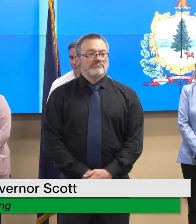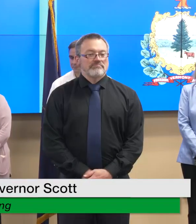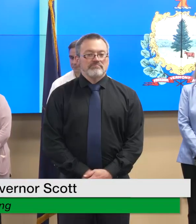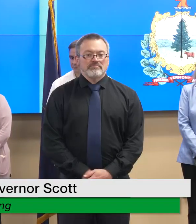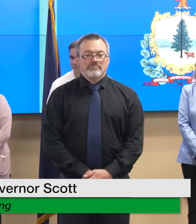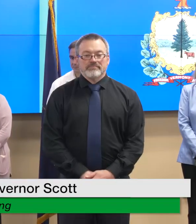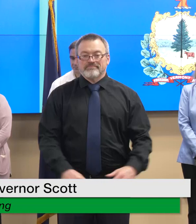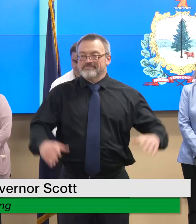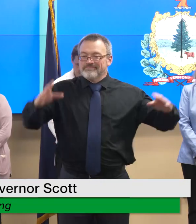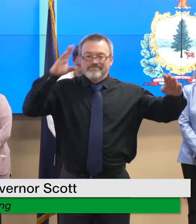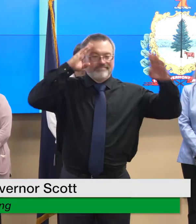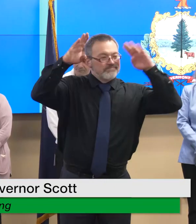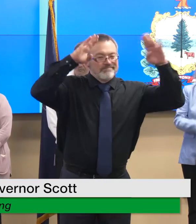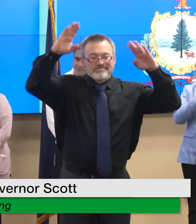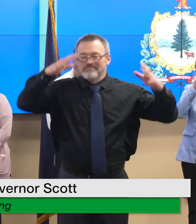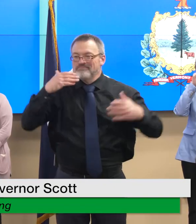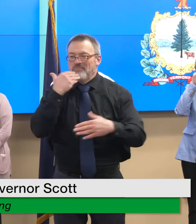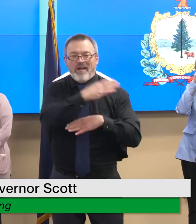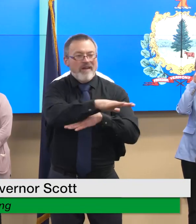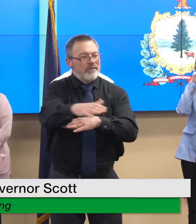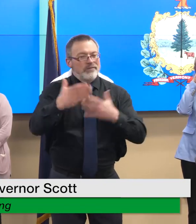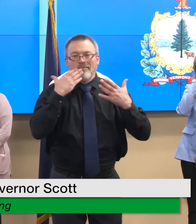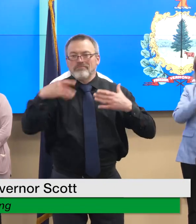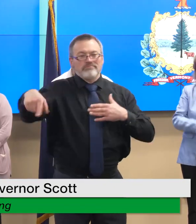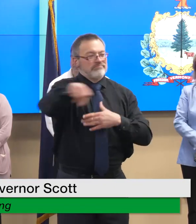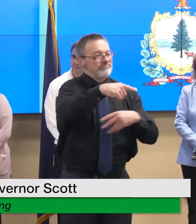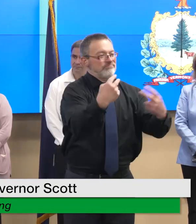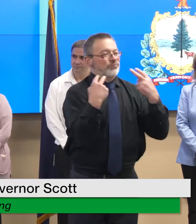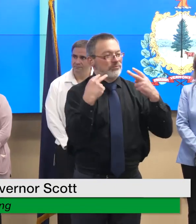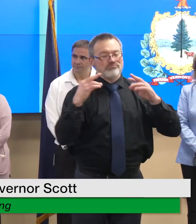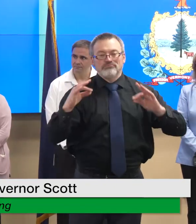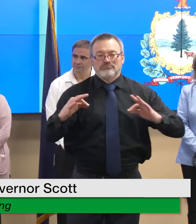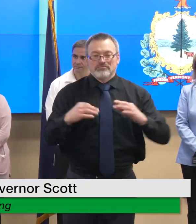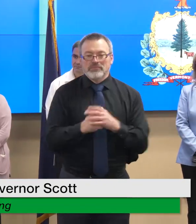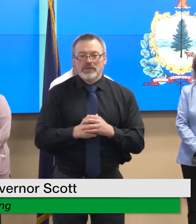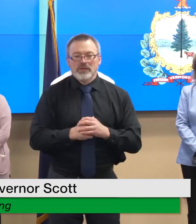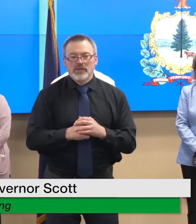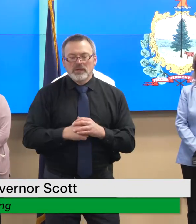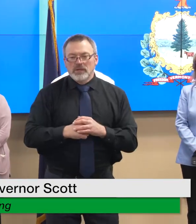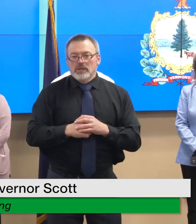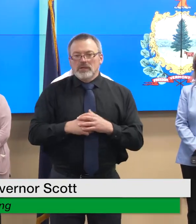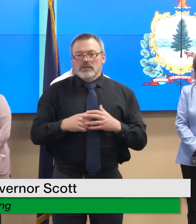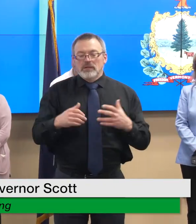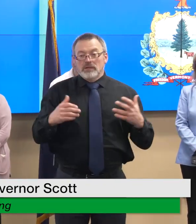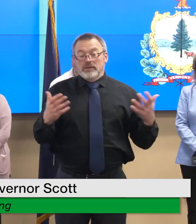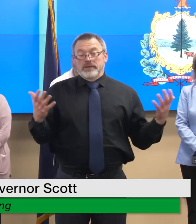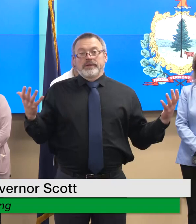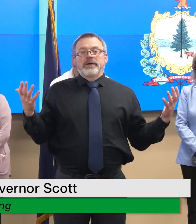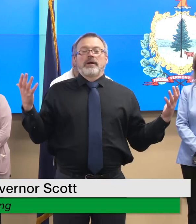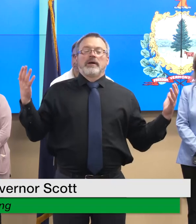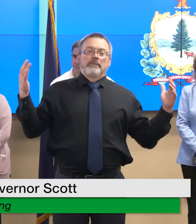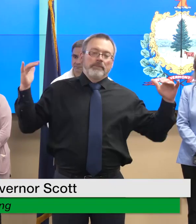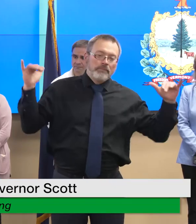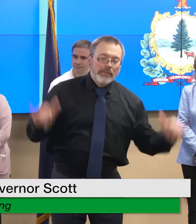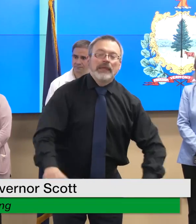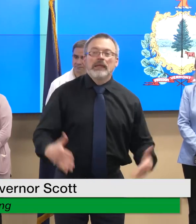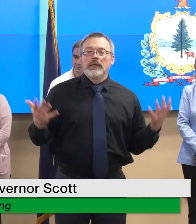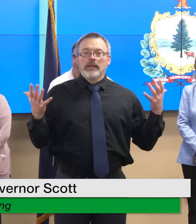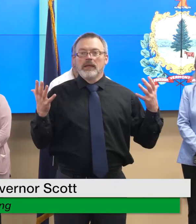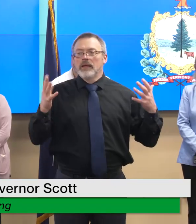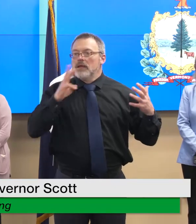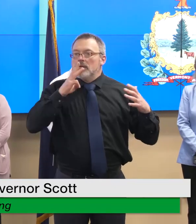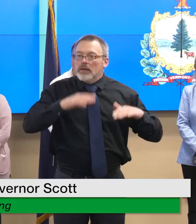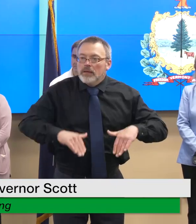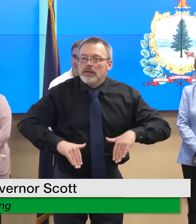Good afternoon, everyone, and thanks for being here. Unfortunately, we saw heavy rains Monday night and expect